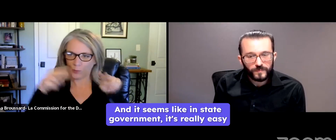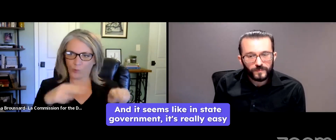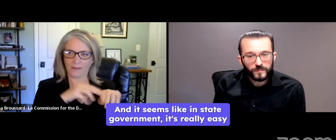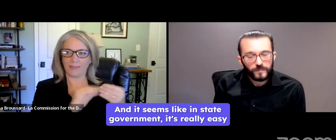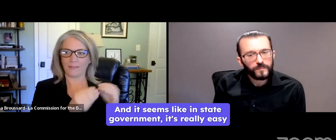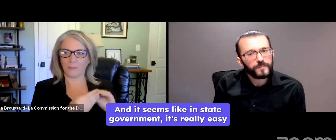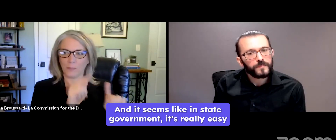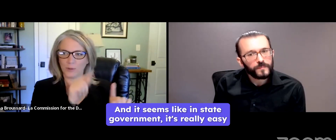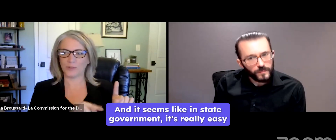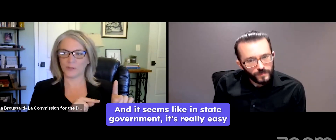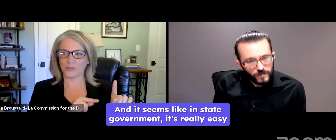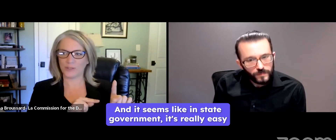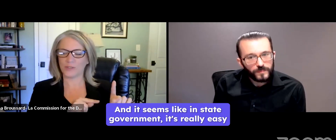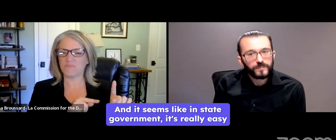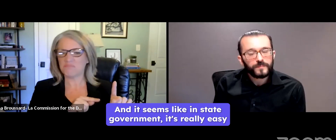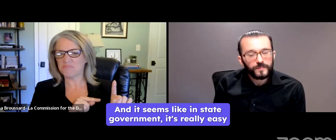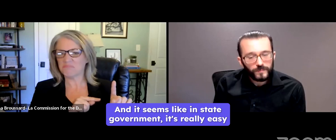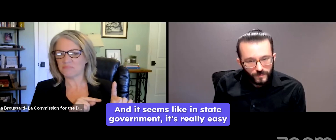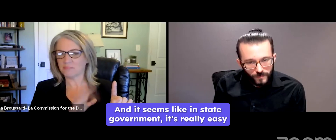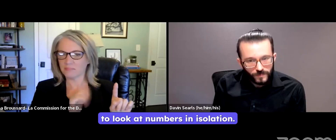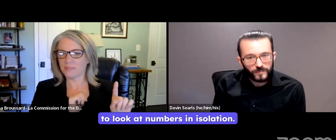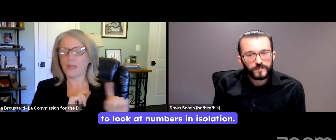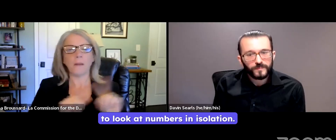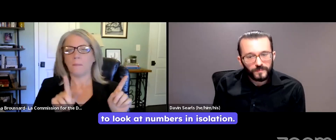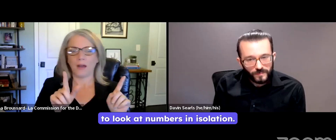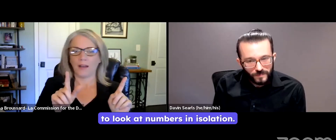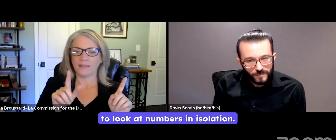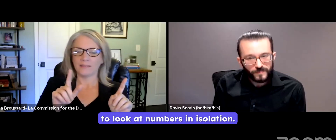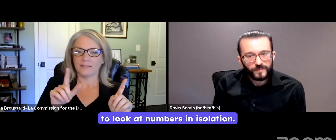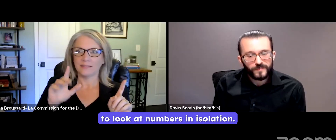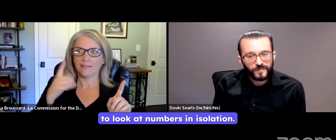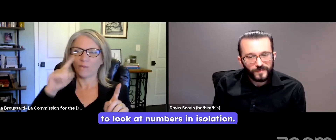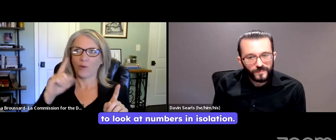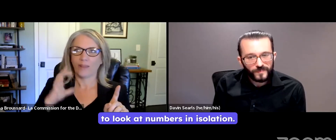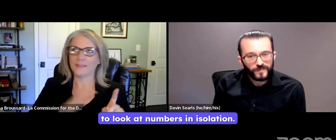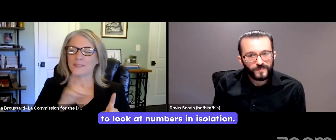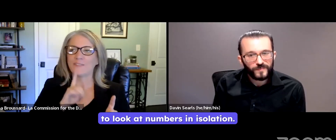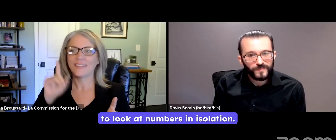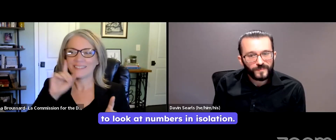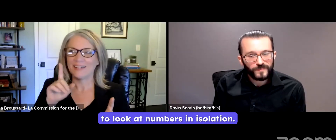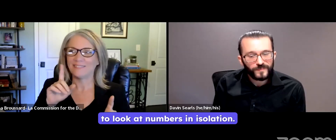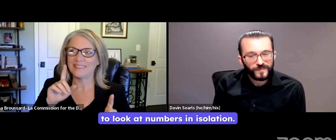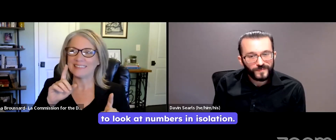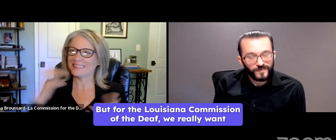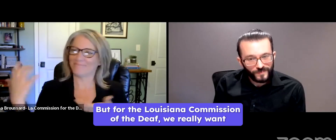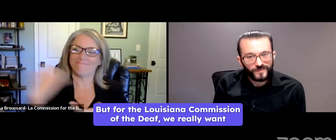And it seems like in state government, it's really easy to look at numbers in isolation. But for